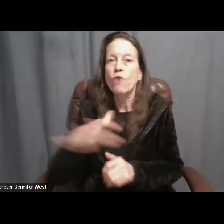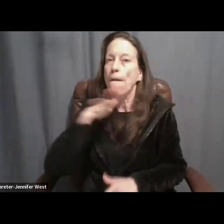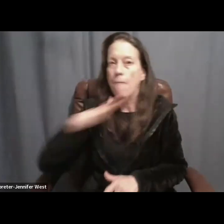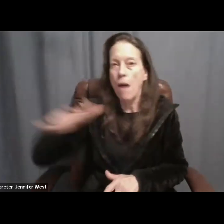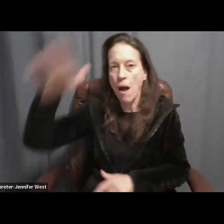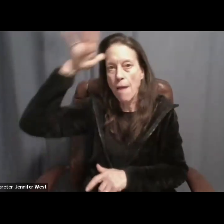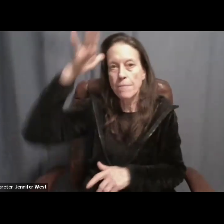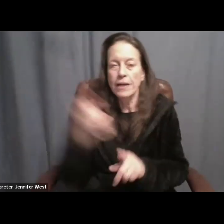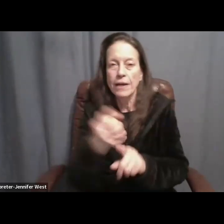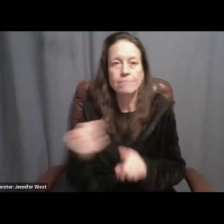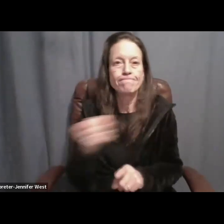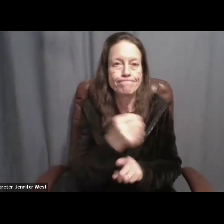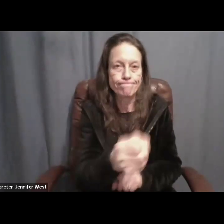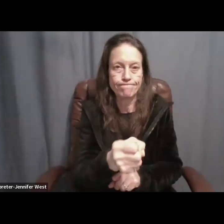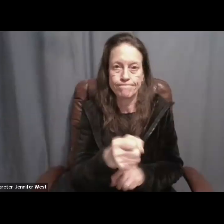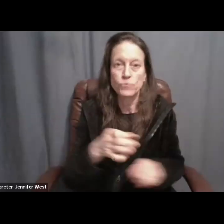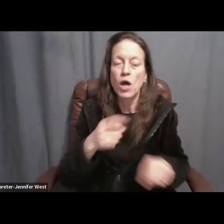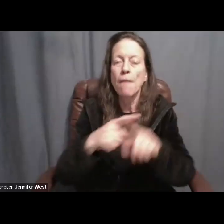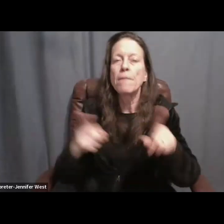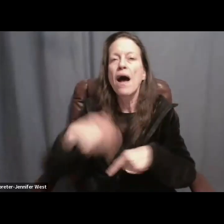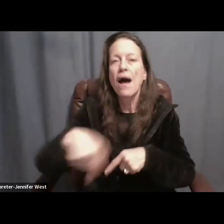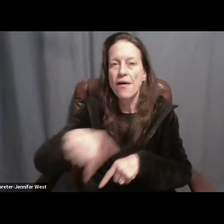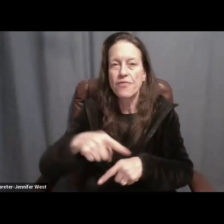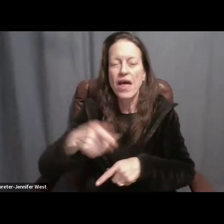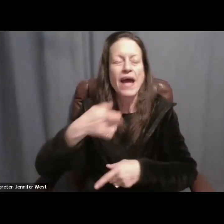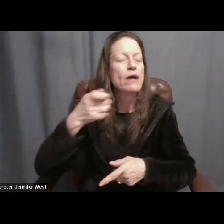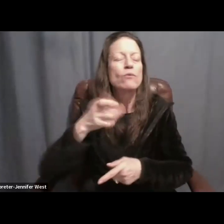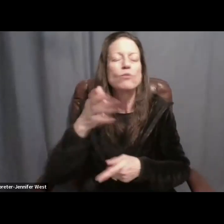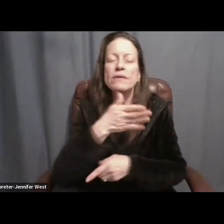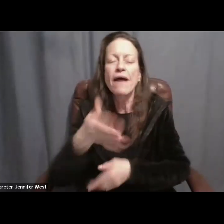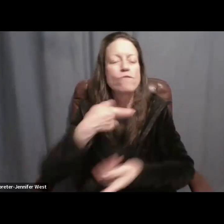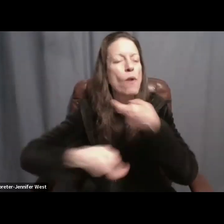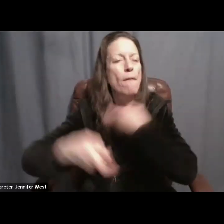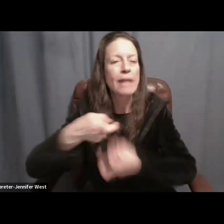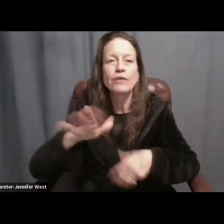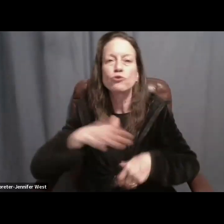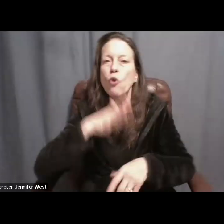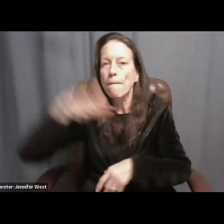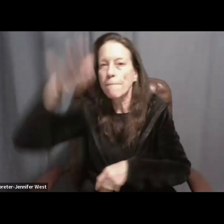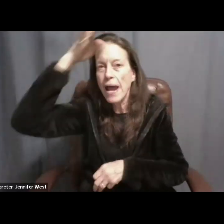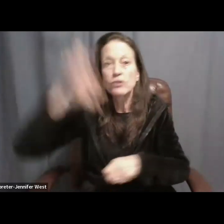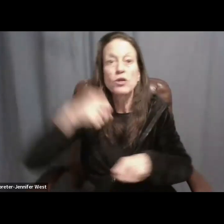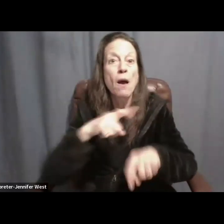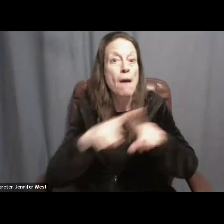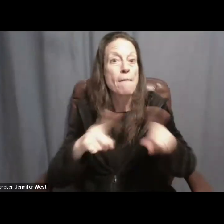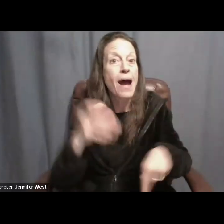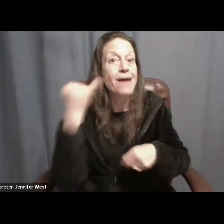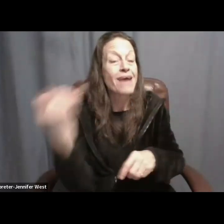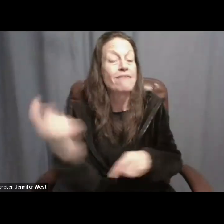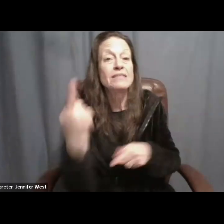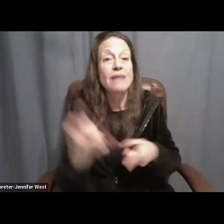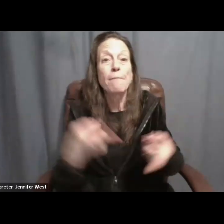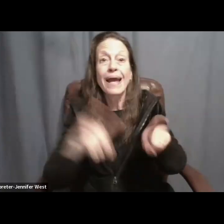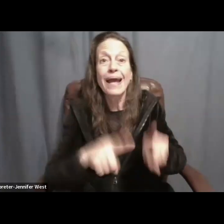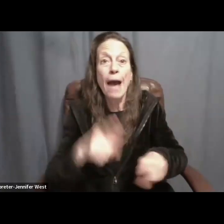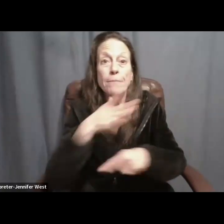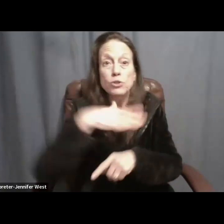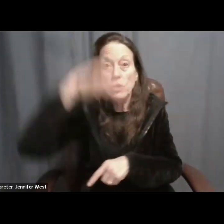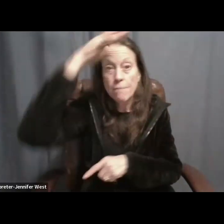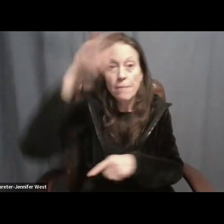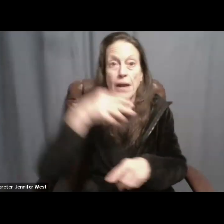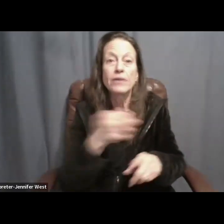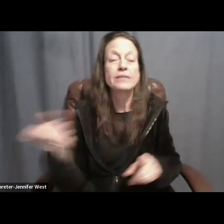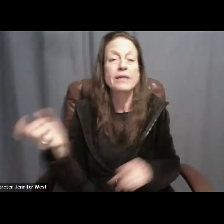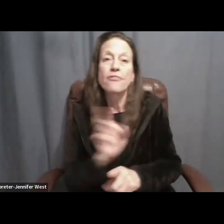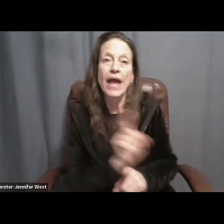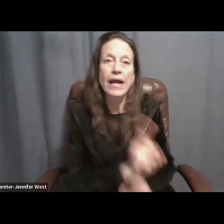who know and understand your child, your young person, so that if something happens to you, they can step in and help